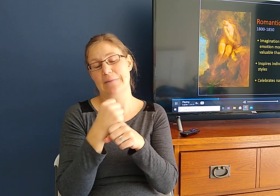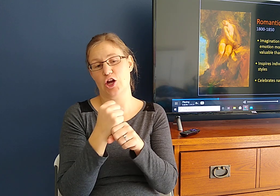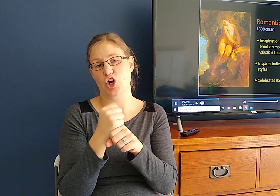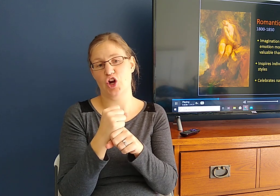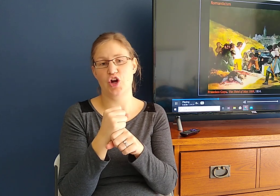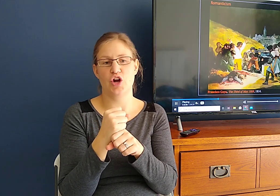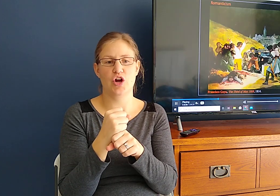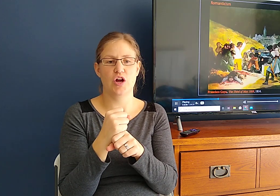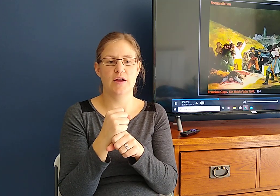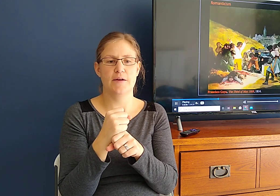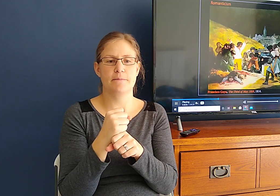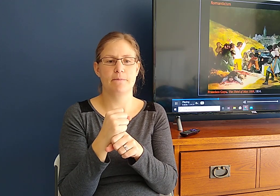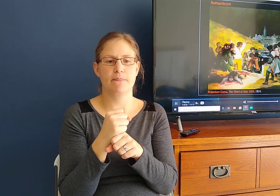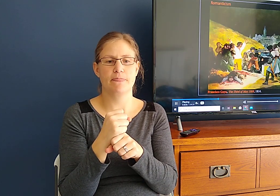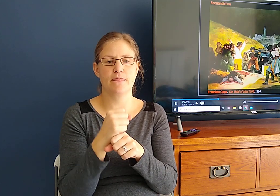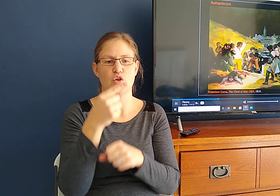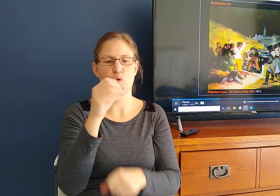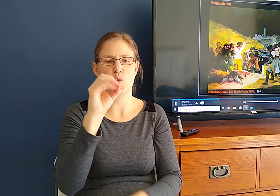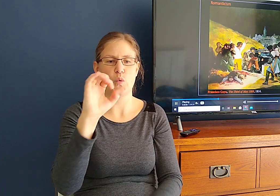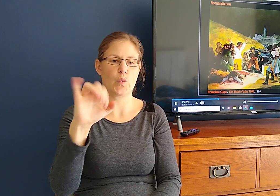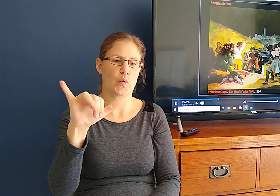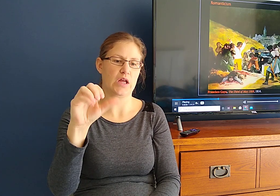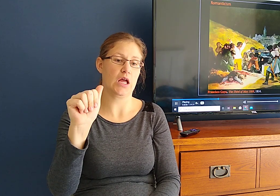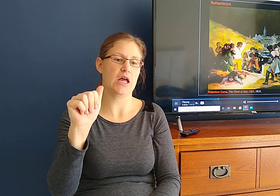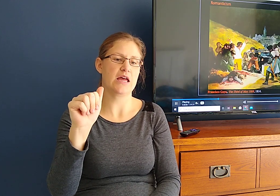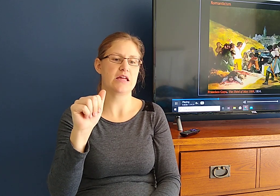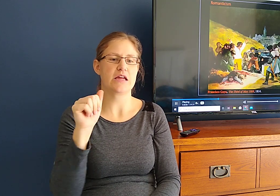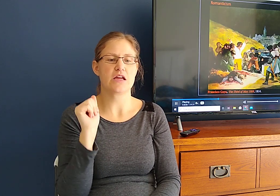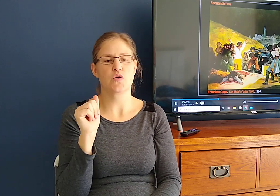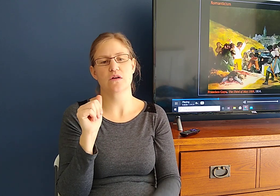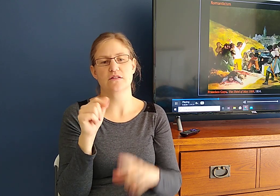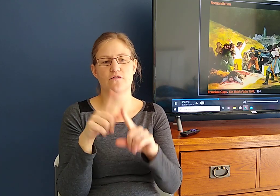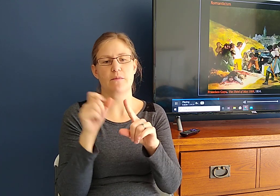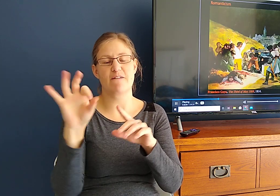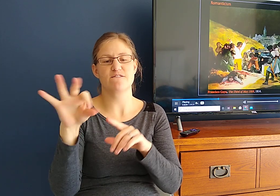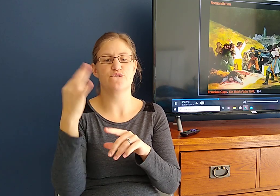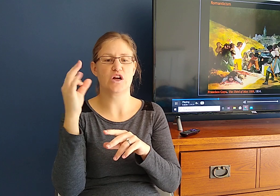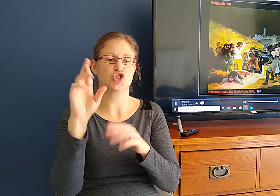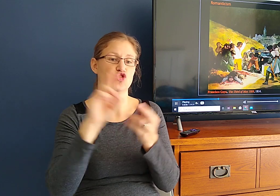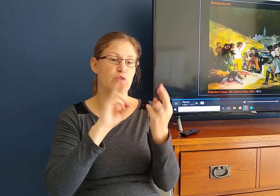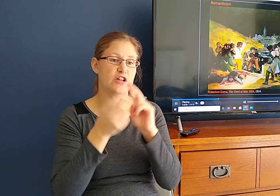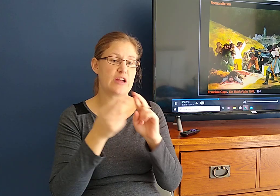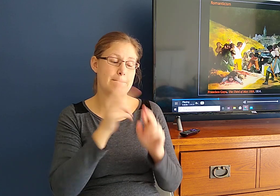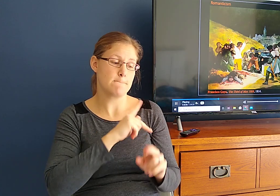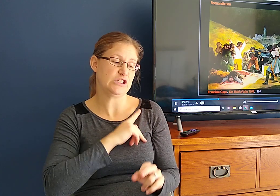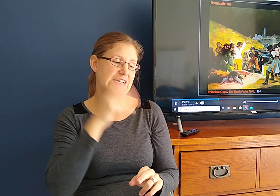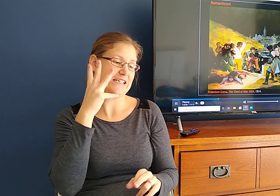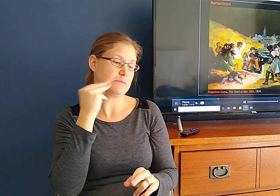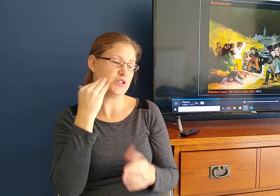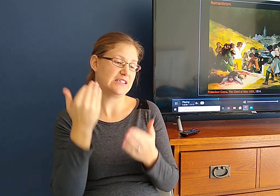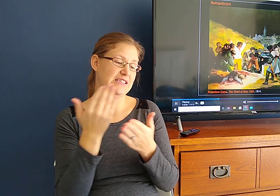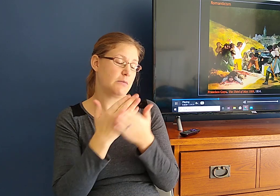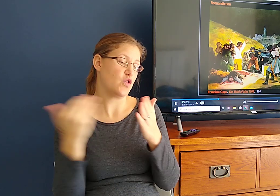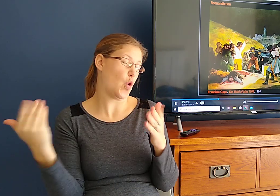David and very much aware of the French Revolution. He personally experienced some of the worst aspects ensuing